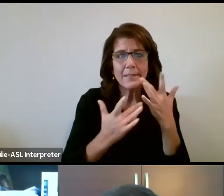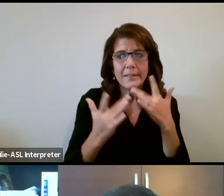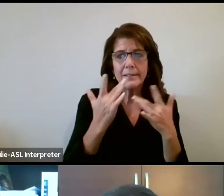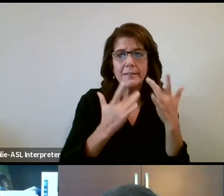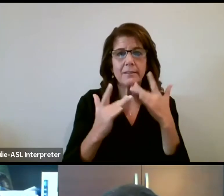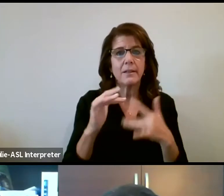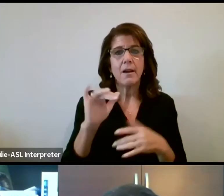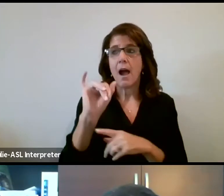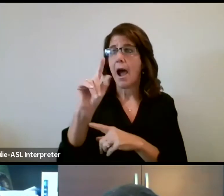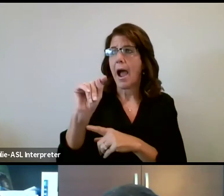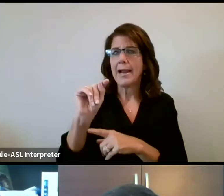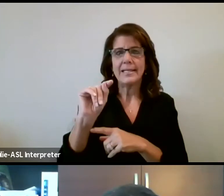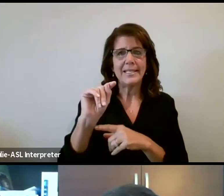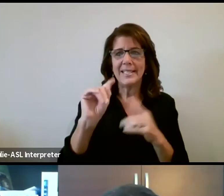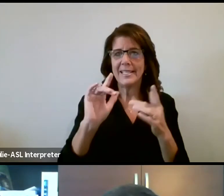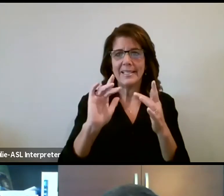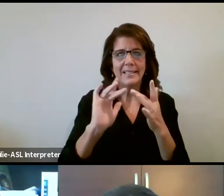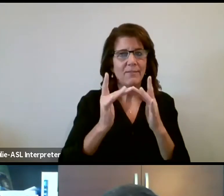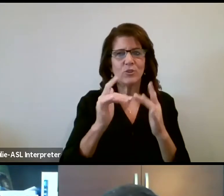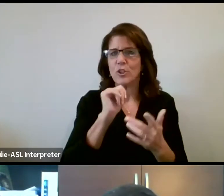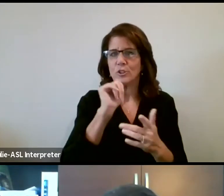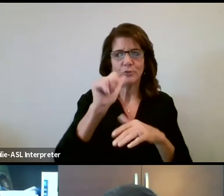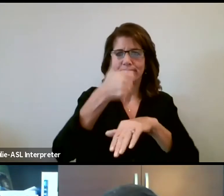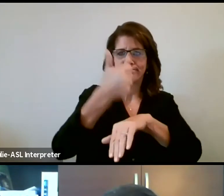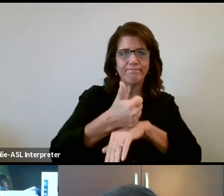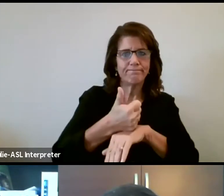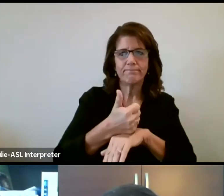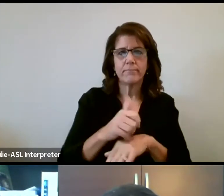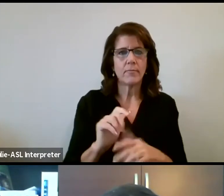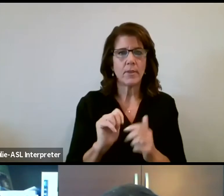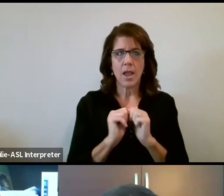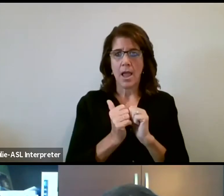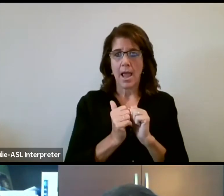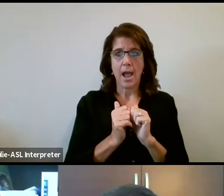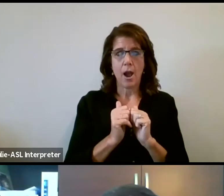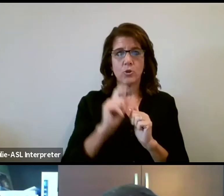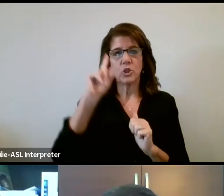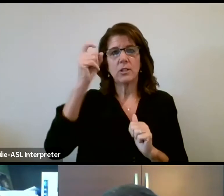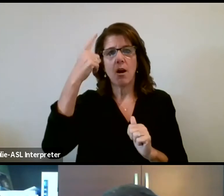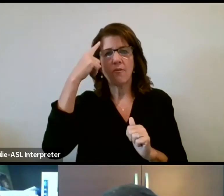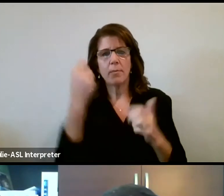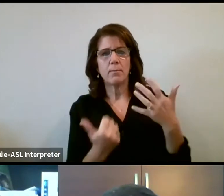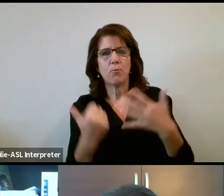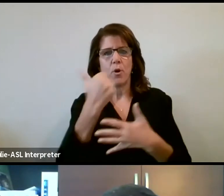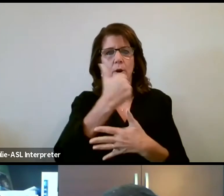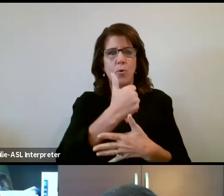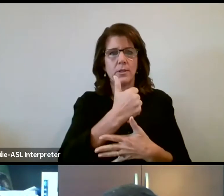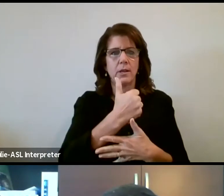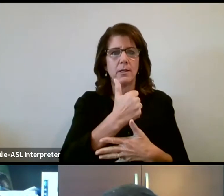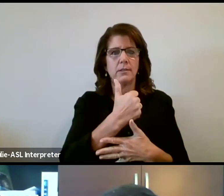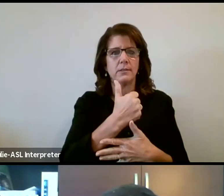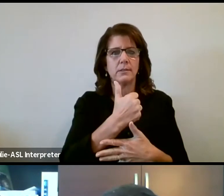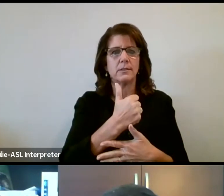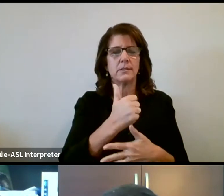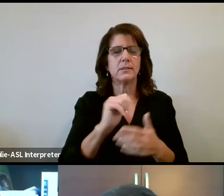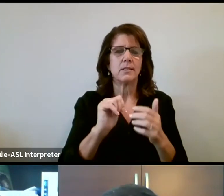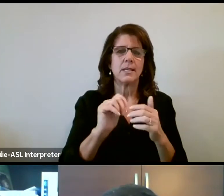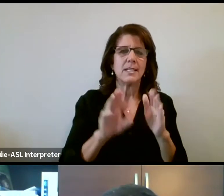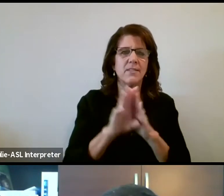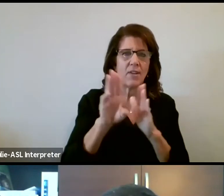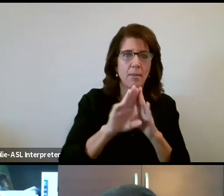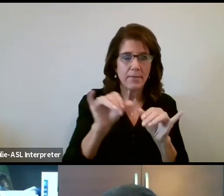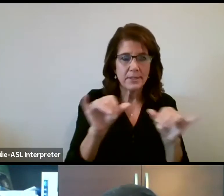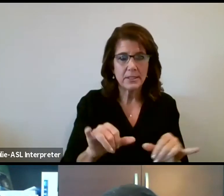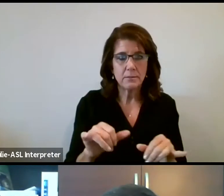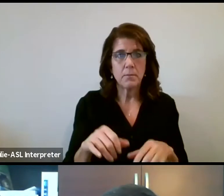IT infrastructure is not really in place. How should government prioritize in the space of developing the system?